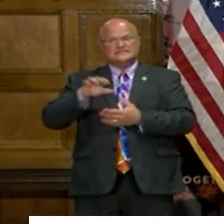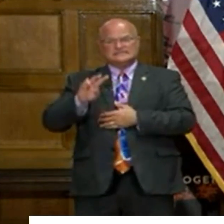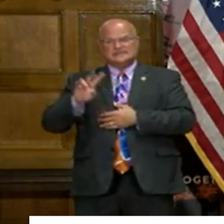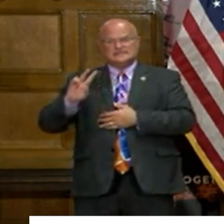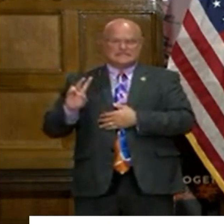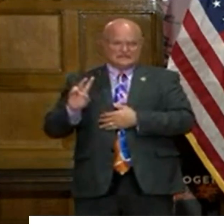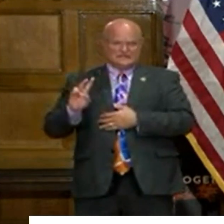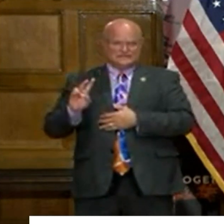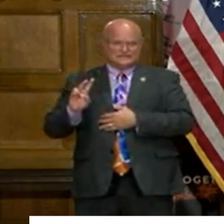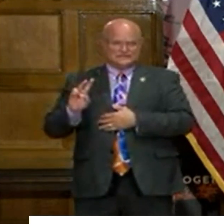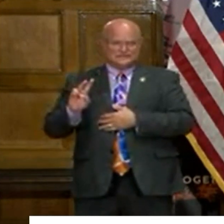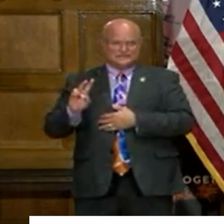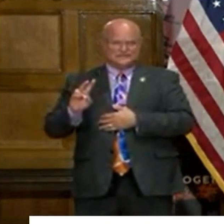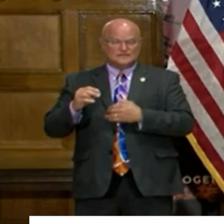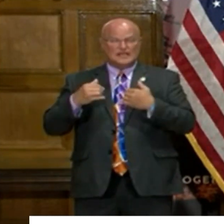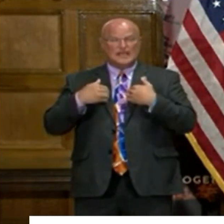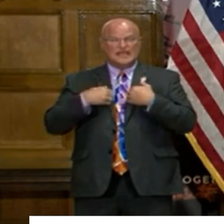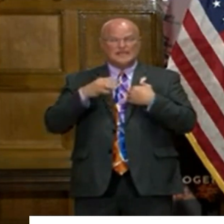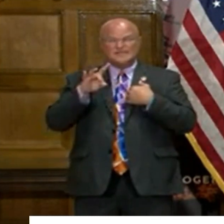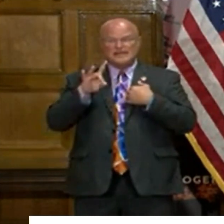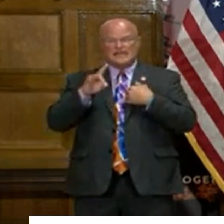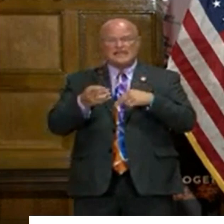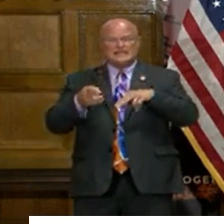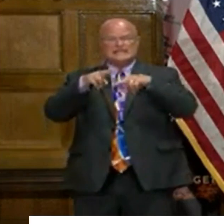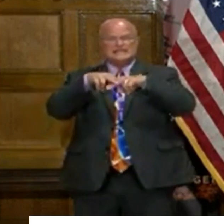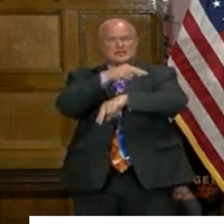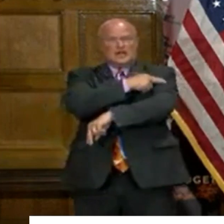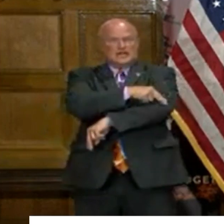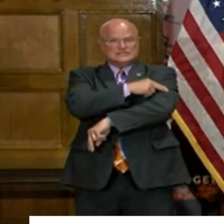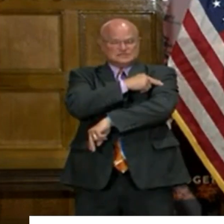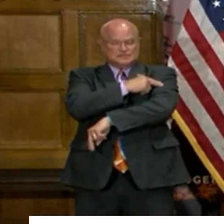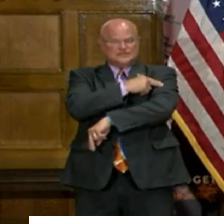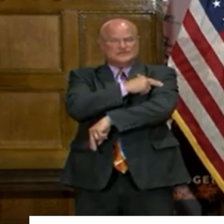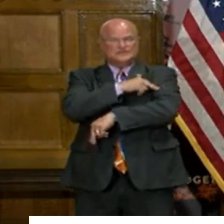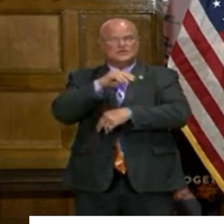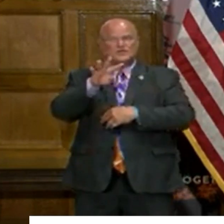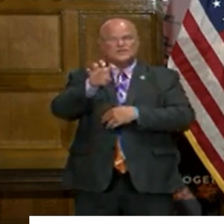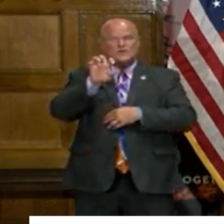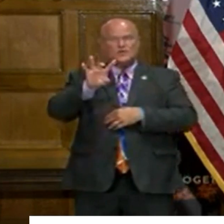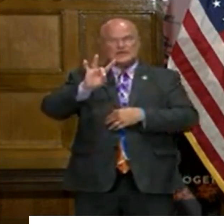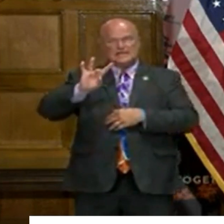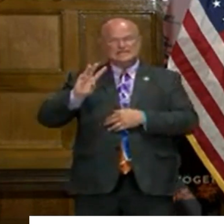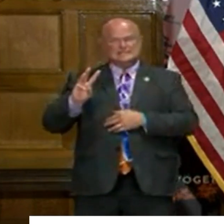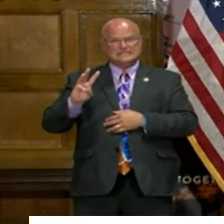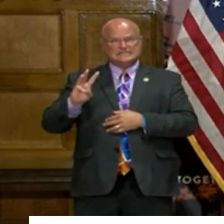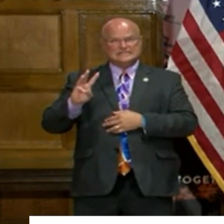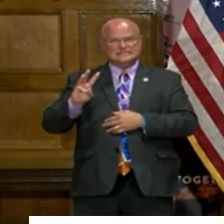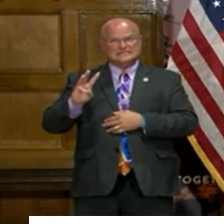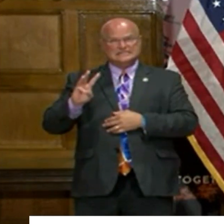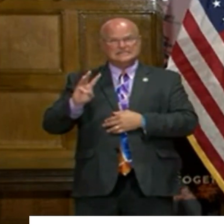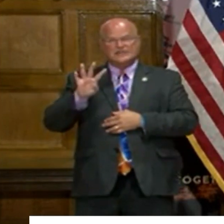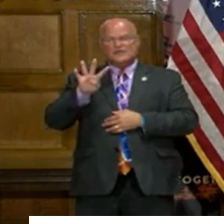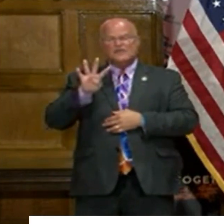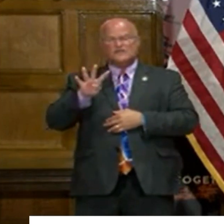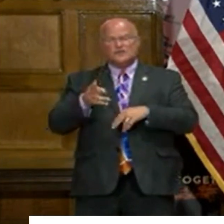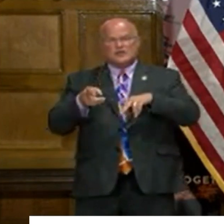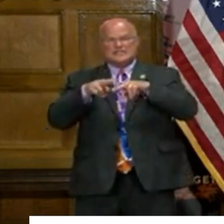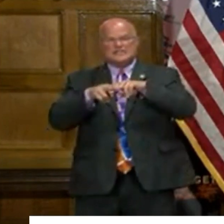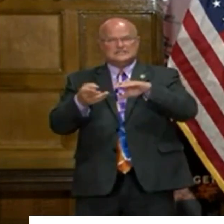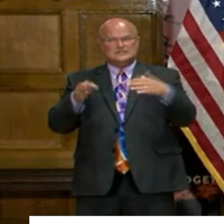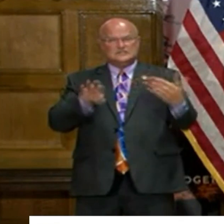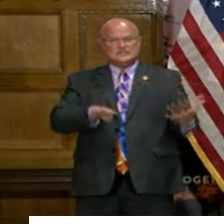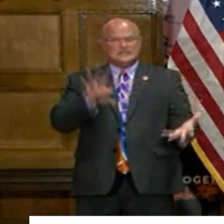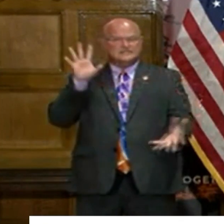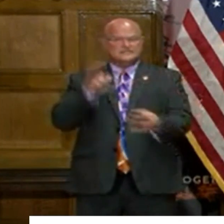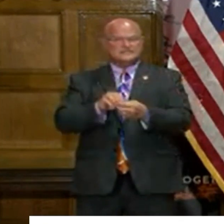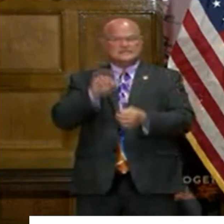53,077. We have 8 additional hospitalizations. That brings us to 486, and 4 additional deaths. That brings